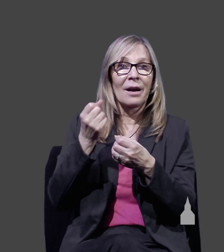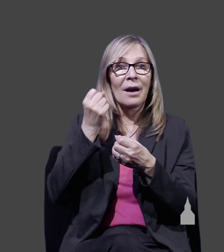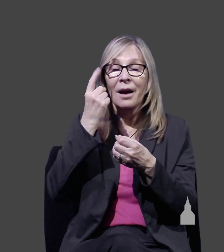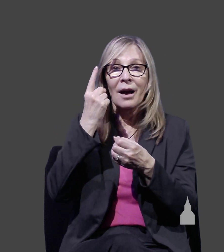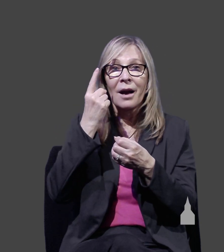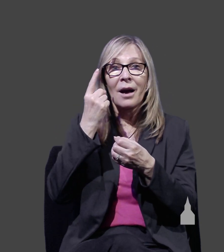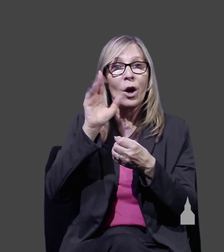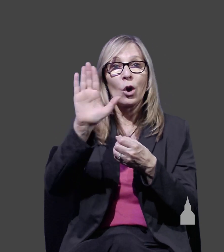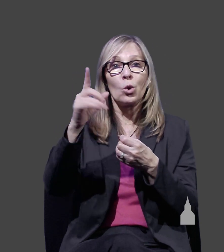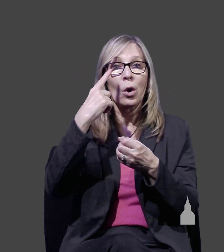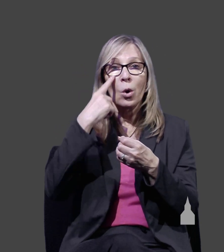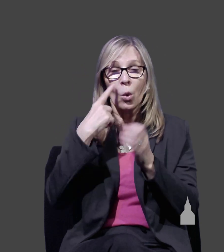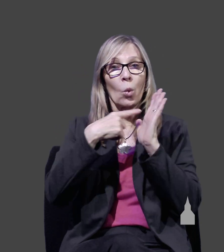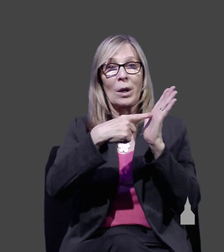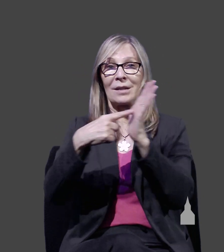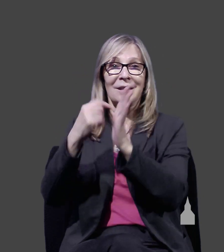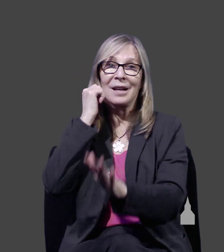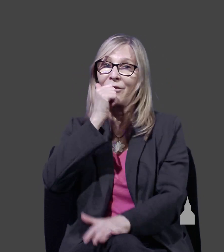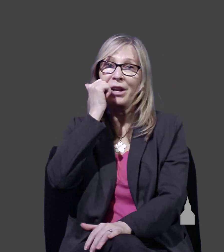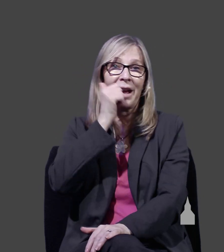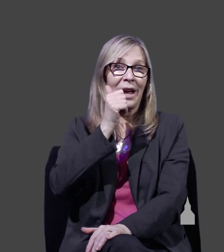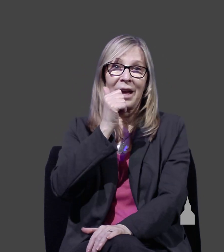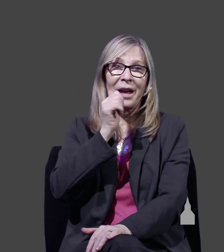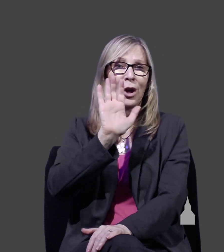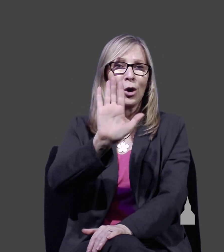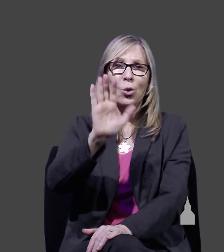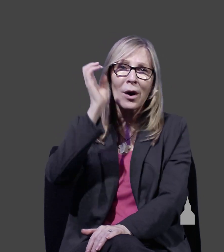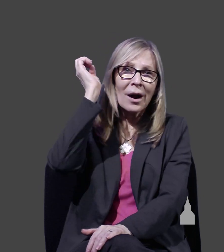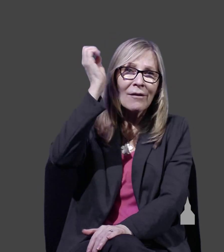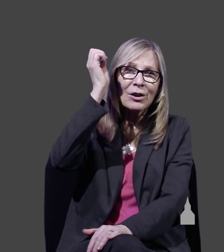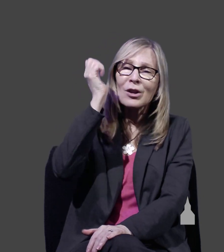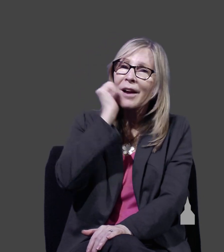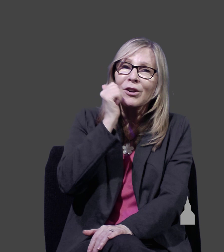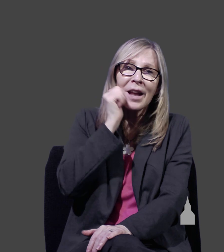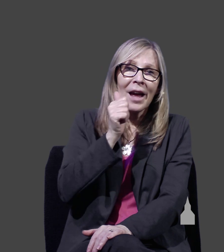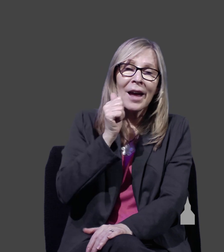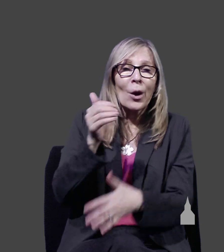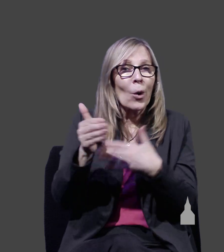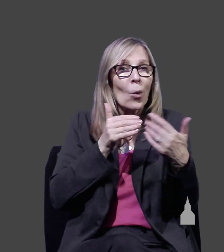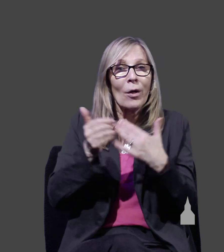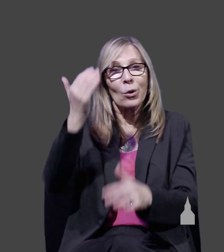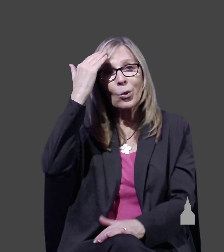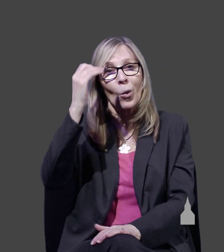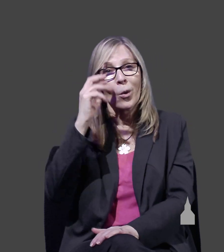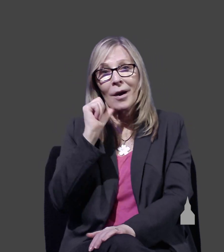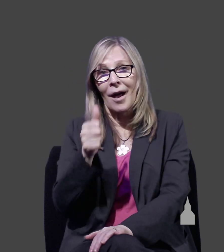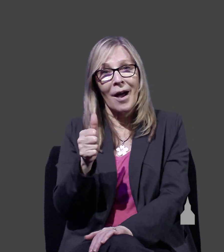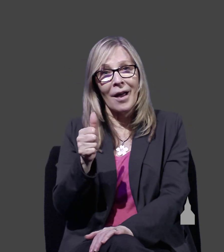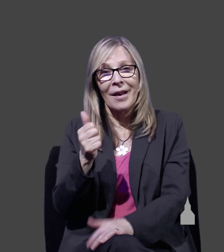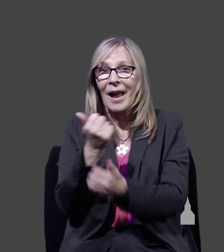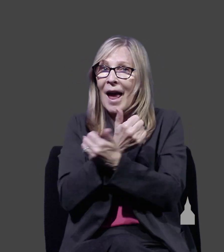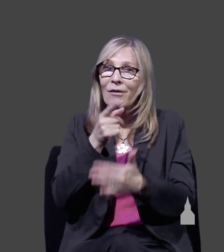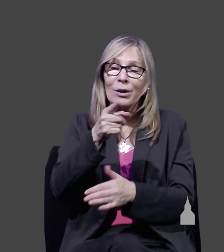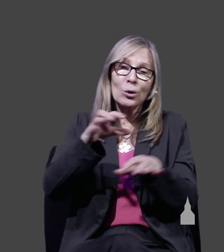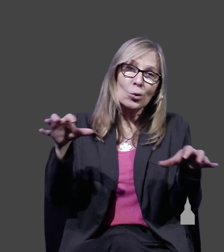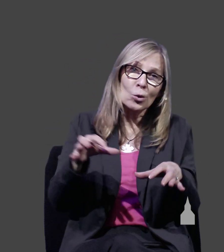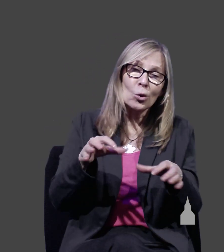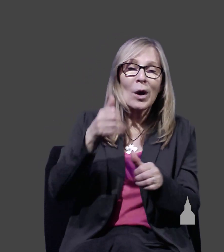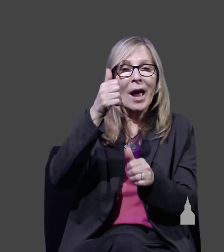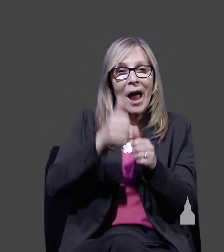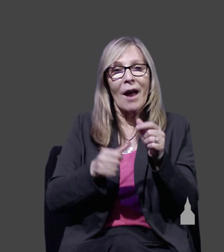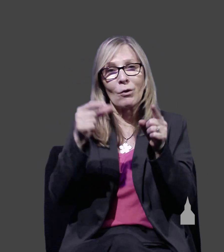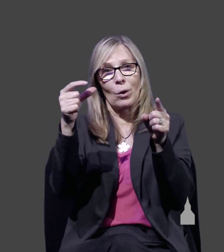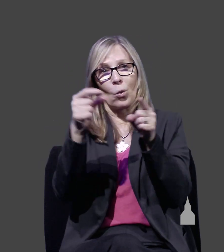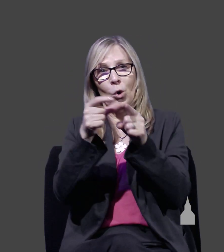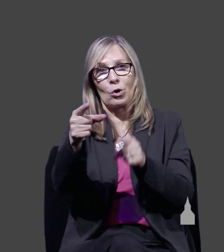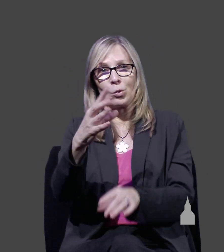Realize this, you're witnessing every day. You're an evangelist every day, whether you know it or not. With everything you do, with every word you say,